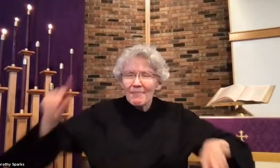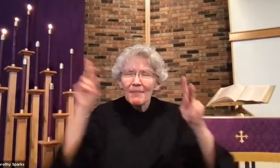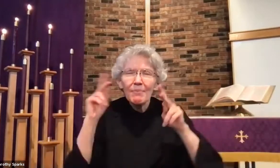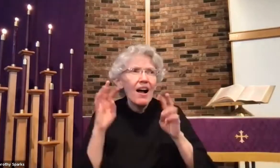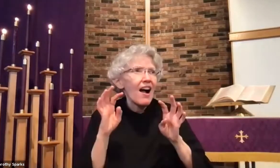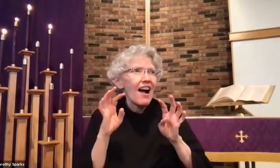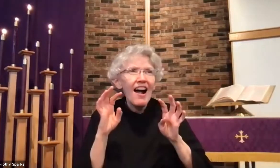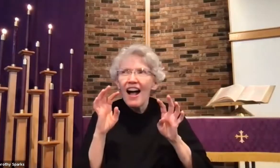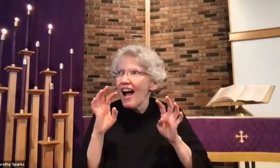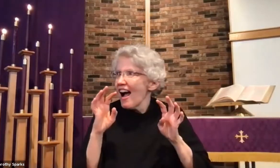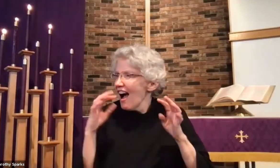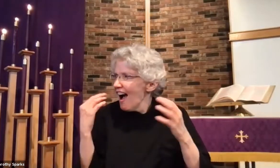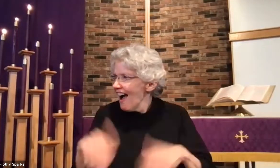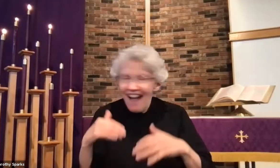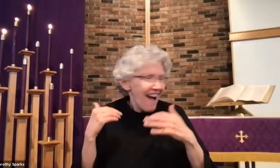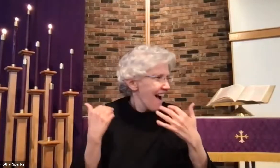thanking God.